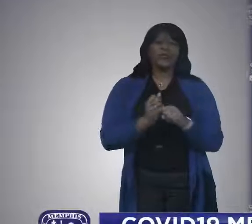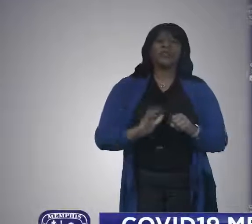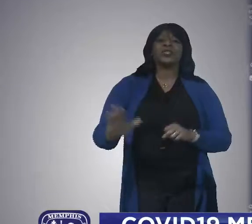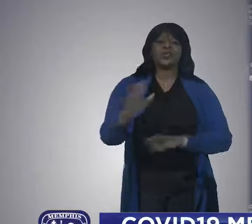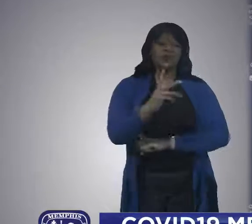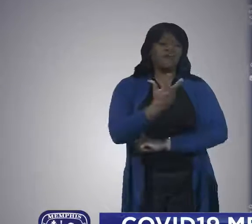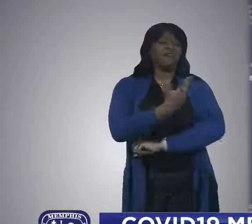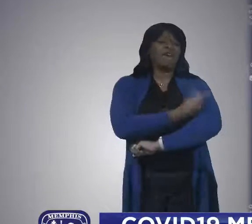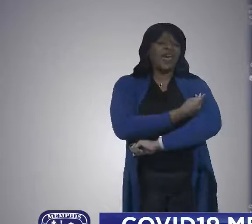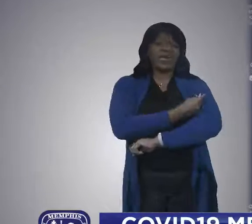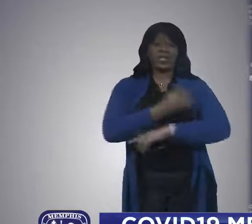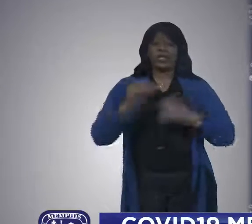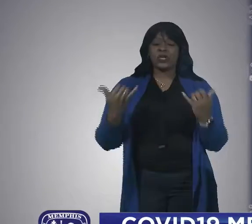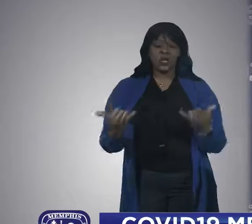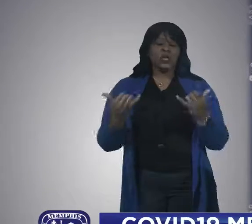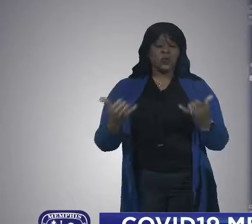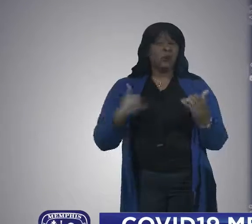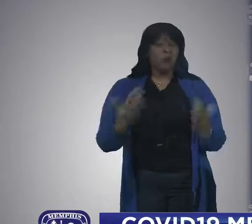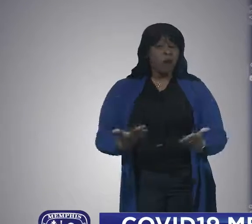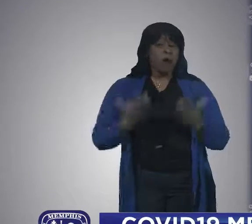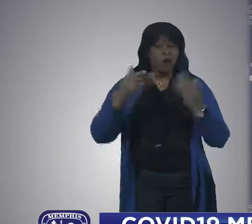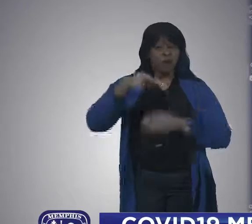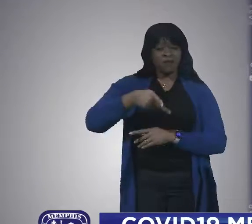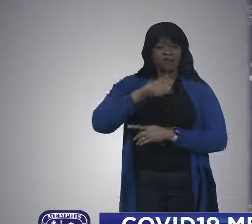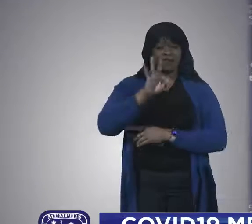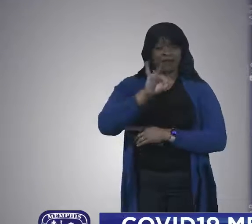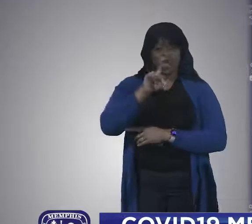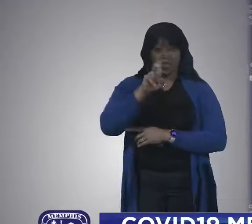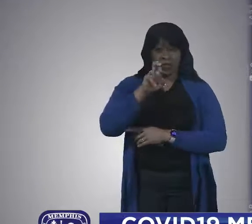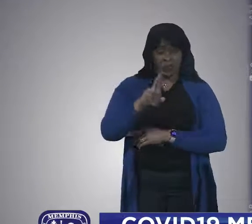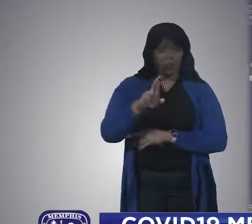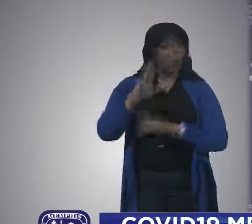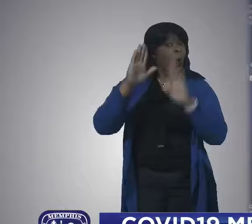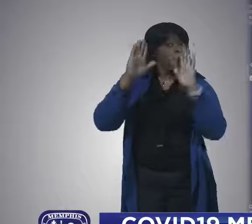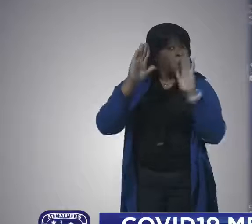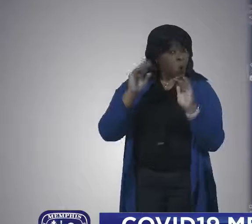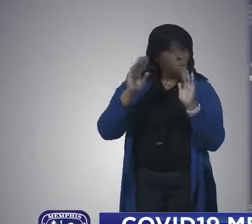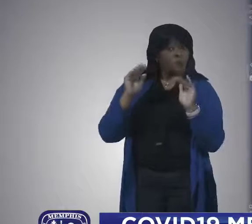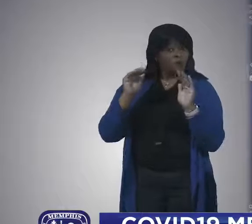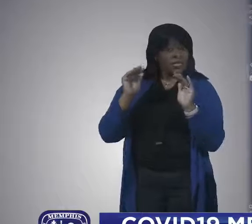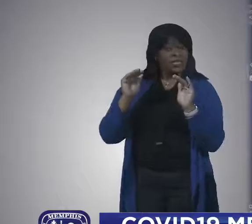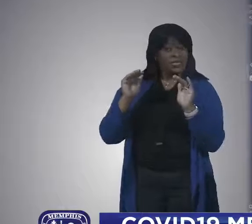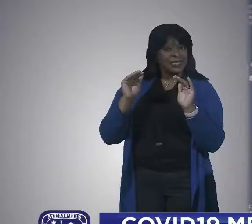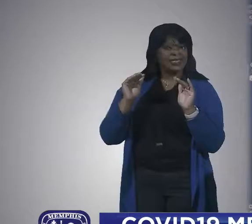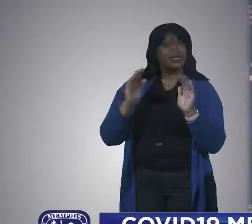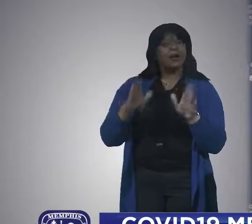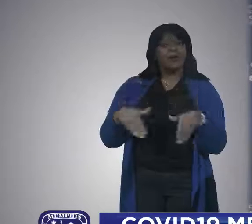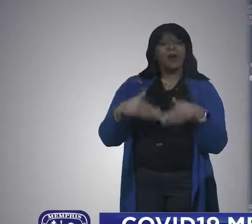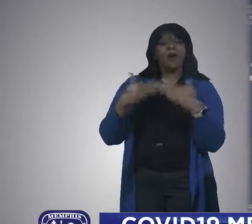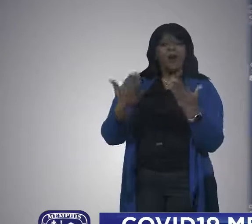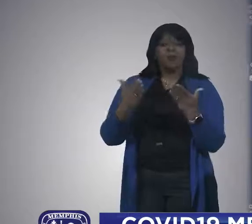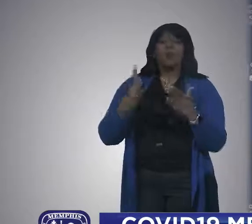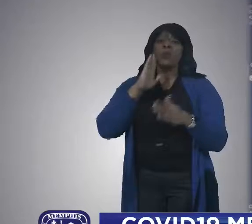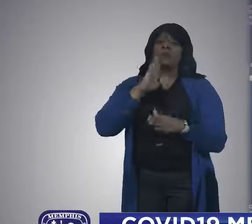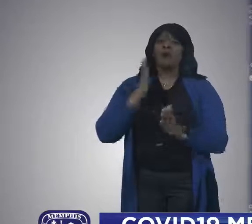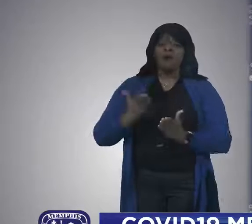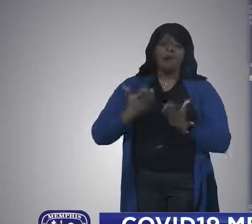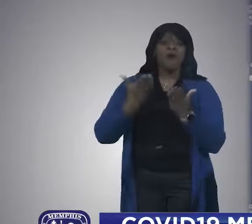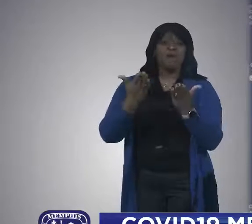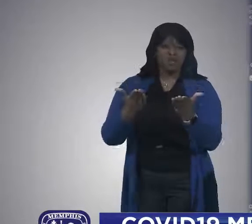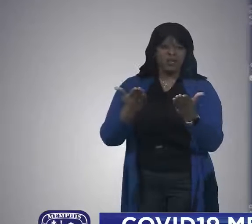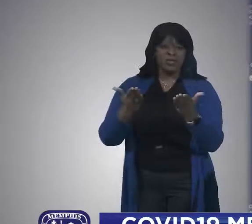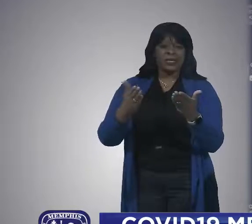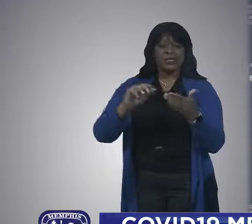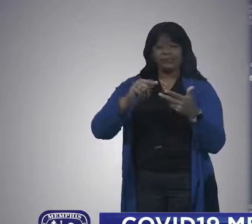your vaccine. Currently, we are offering Pfizer, but we hope to offer, or will be offering,